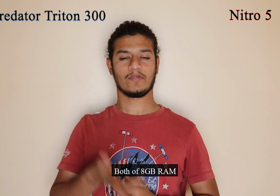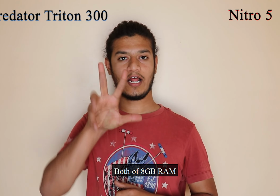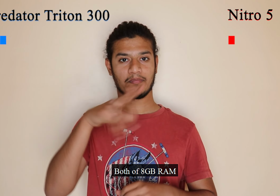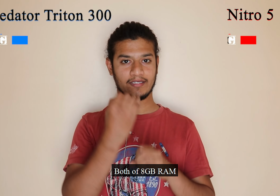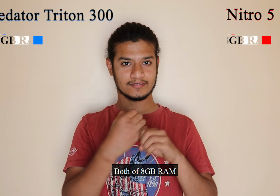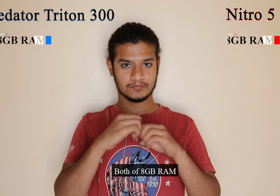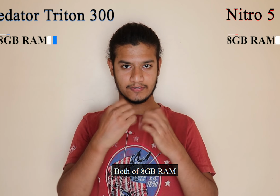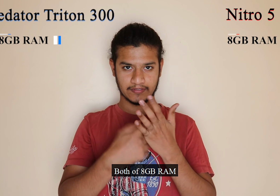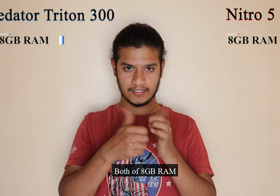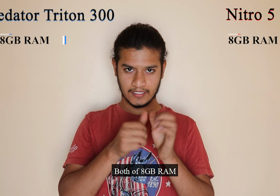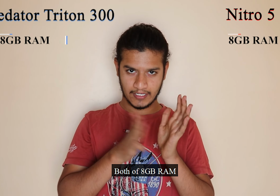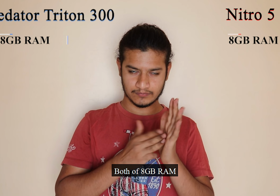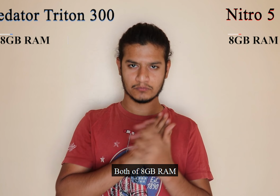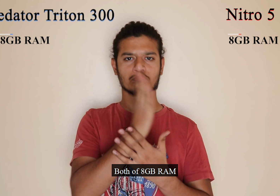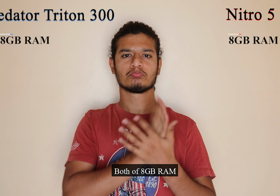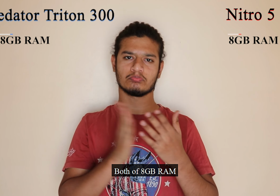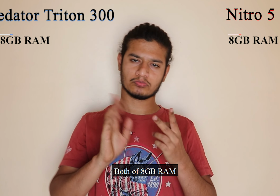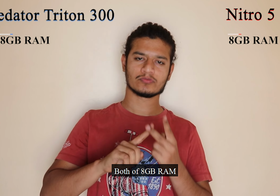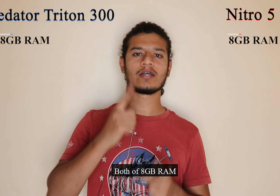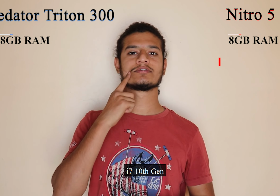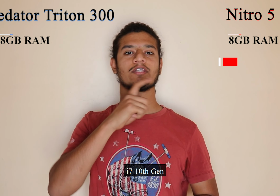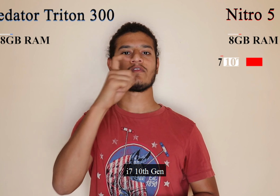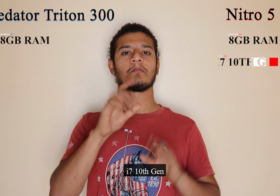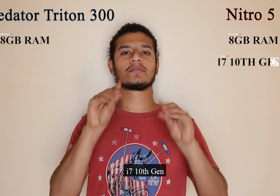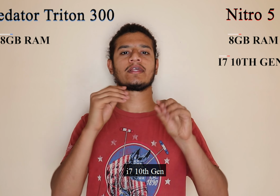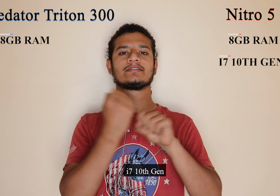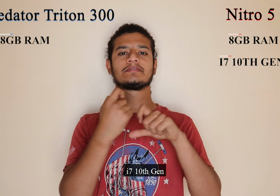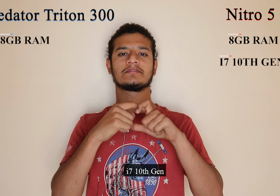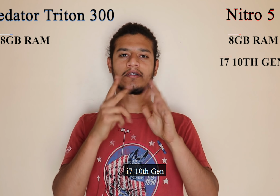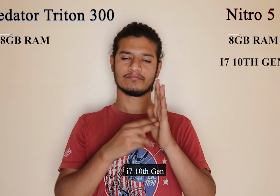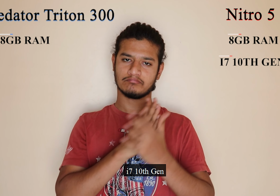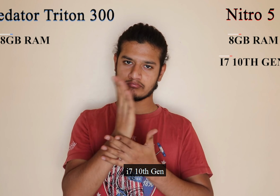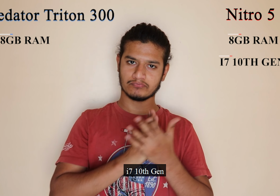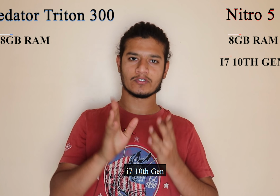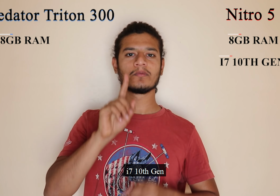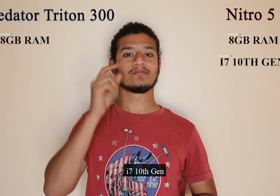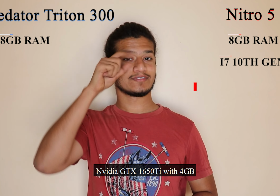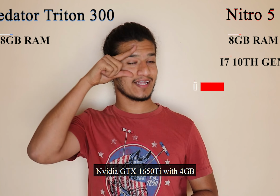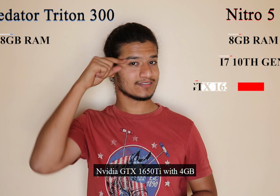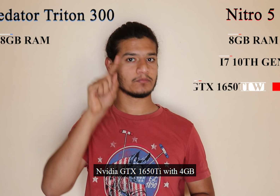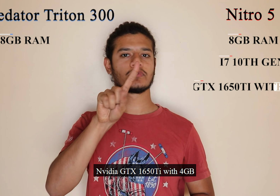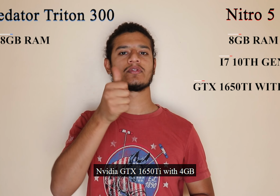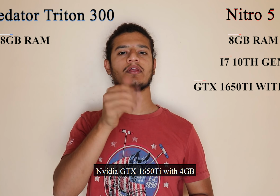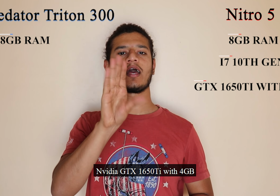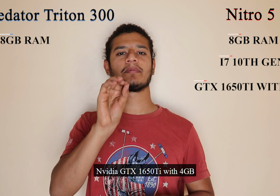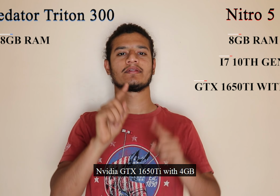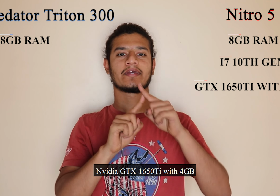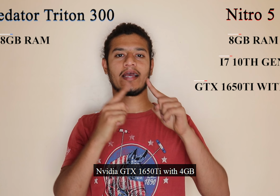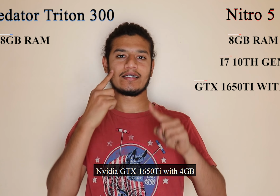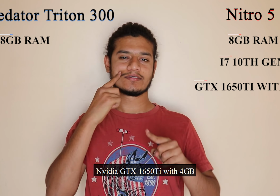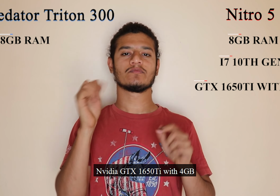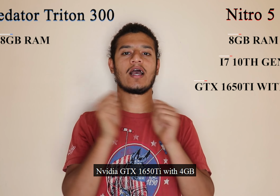Both of 8GB RAM, i7 10th Gen, NVIDIA GDX 1650 Ti